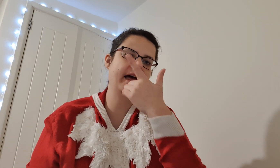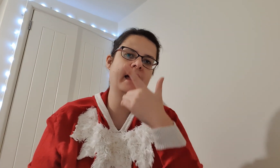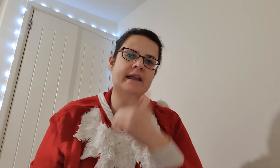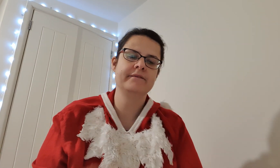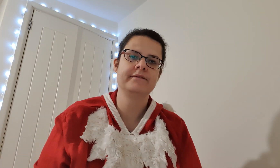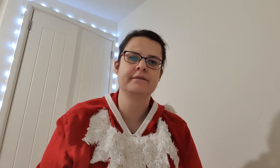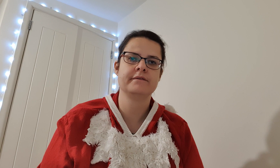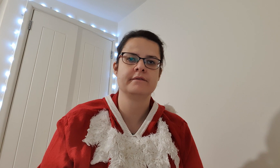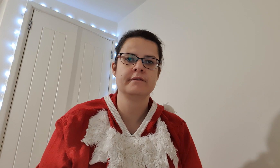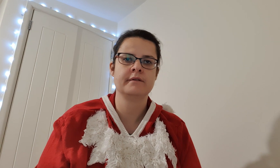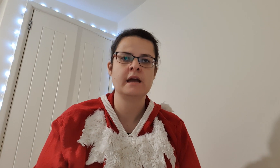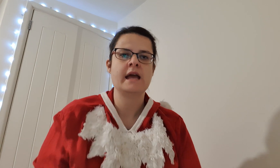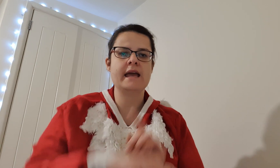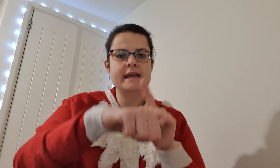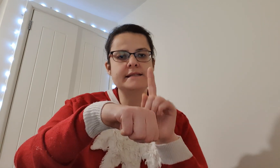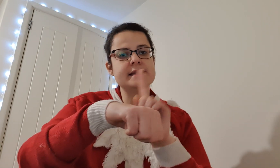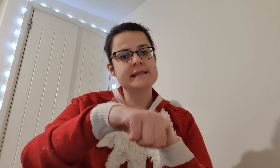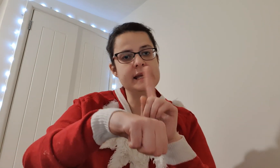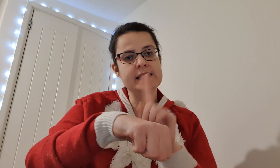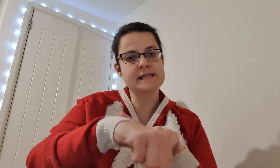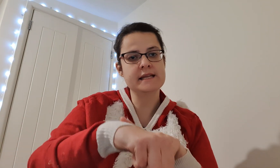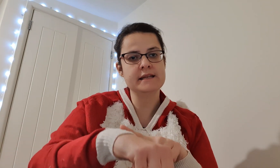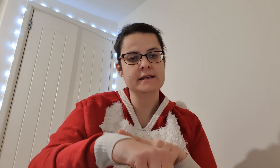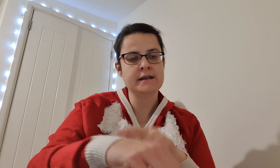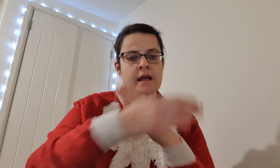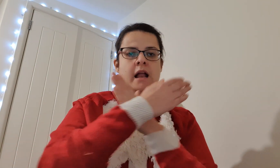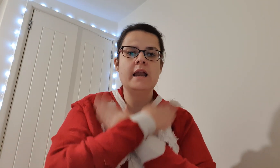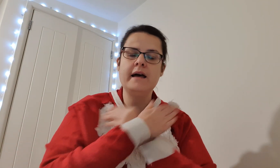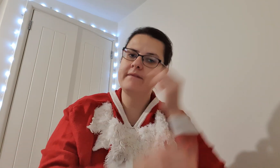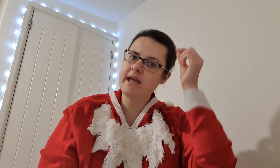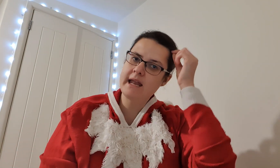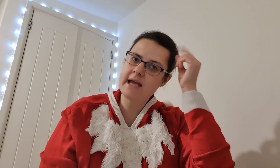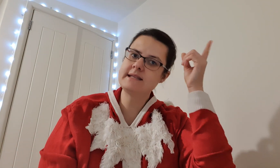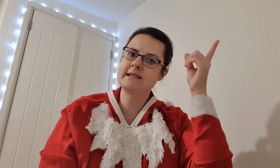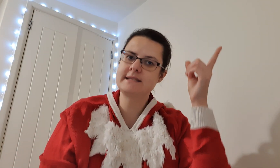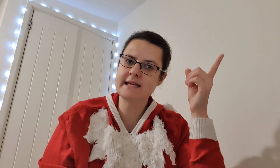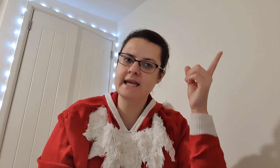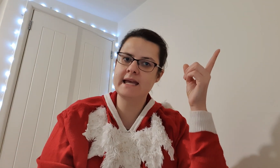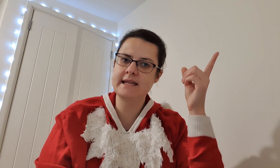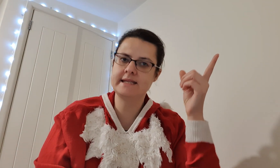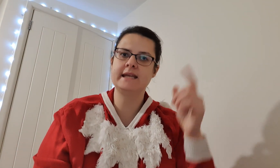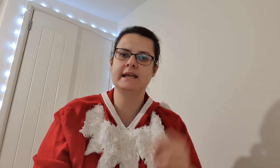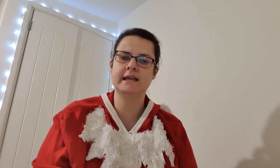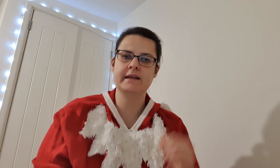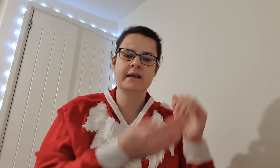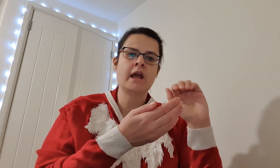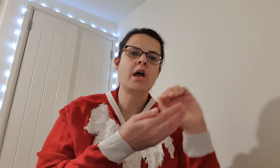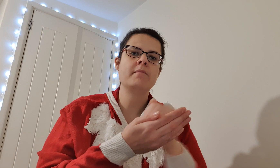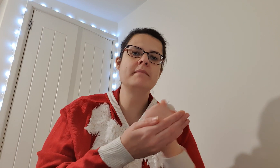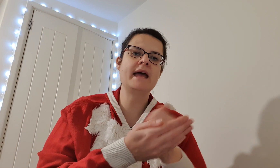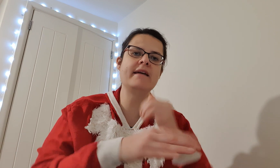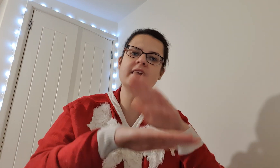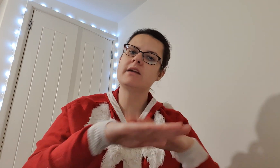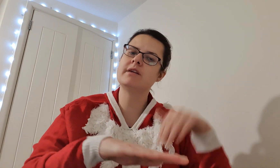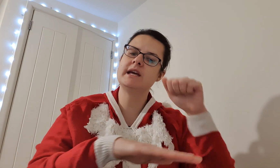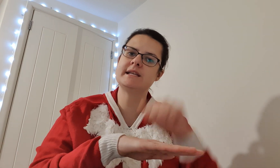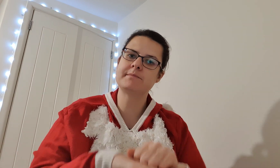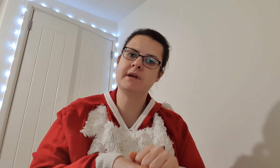fun. It's the season, love and understanding. Merry